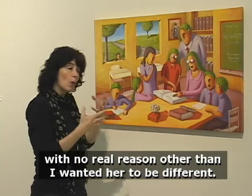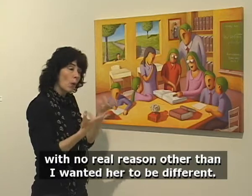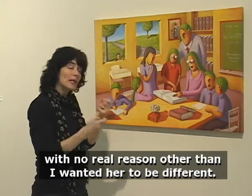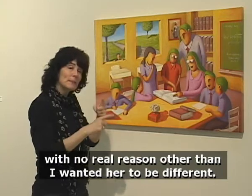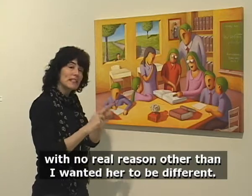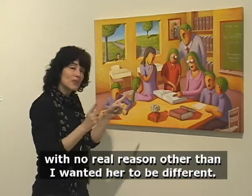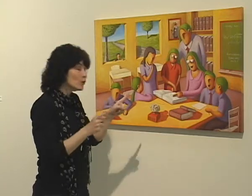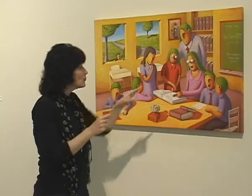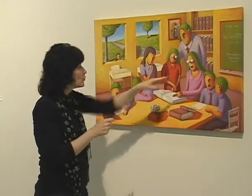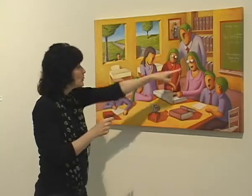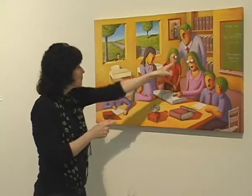different.